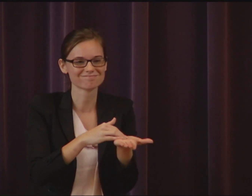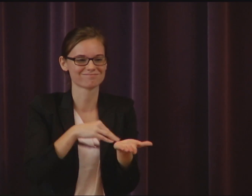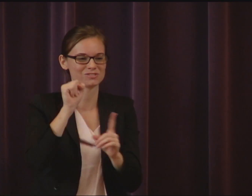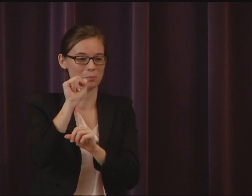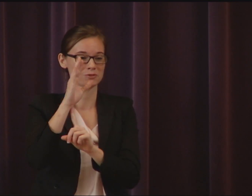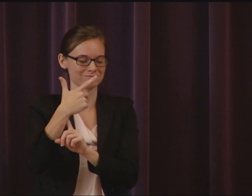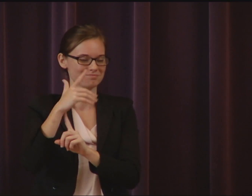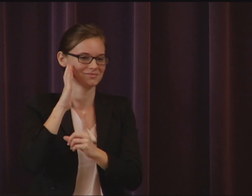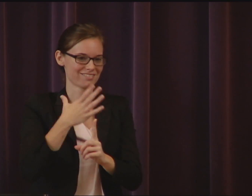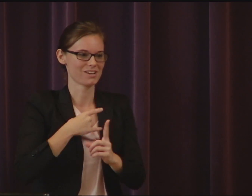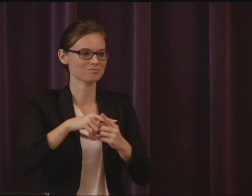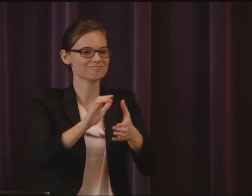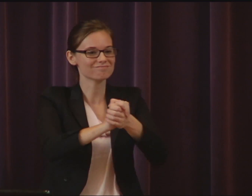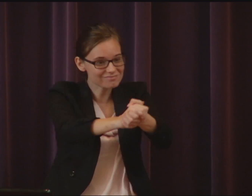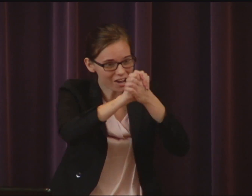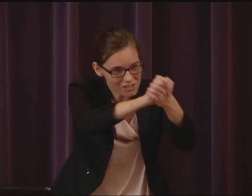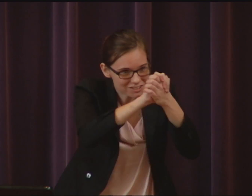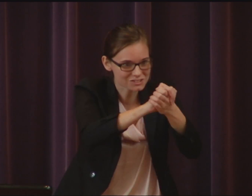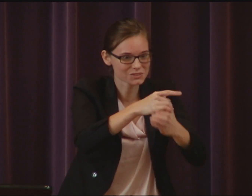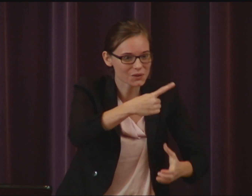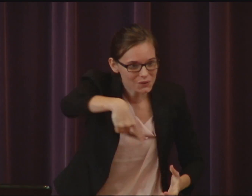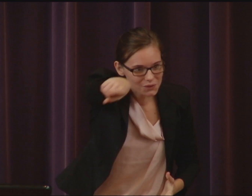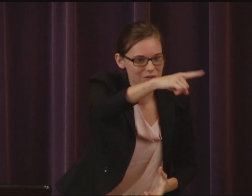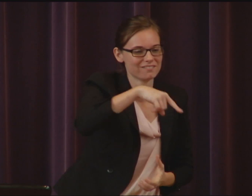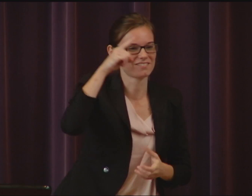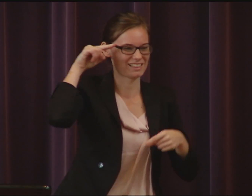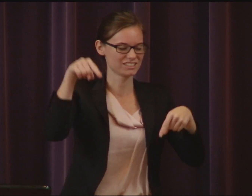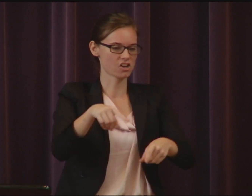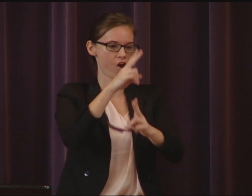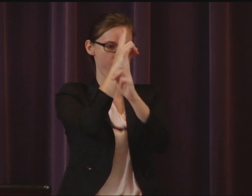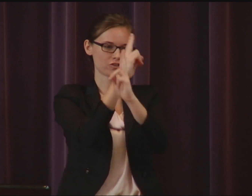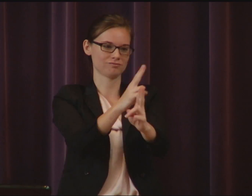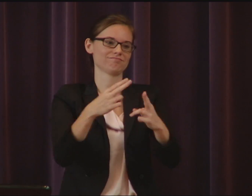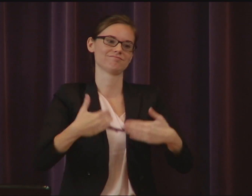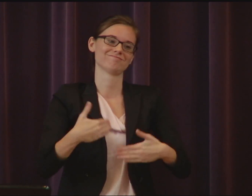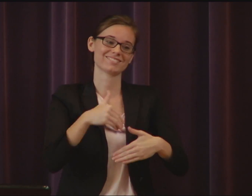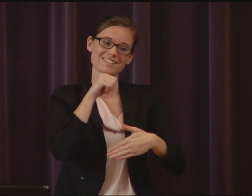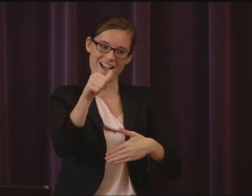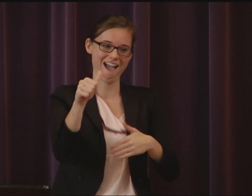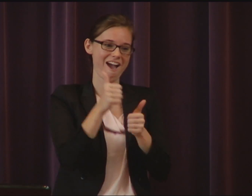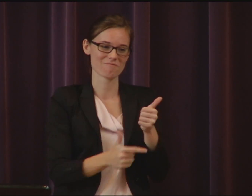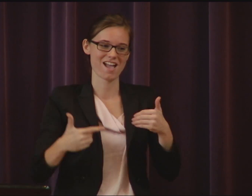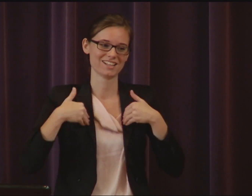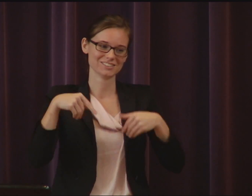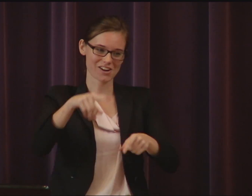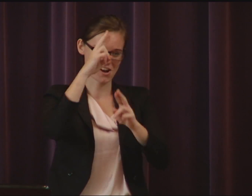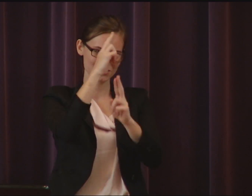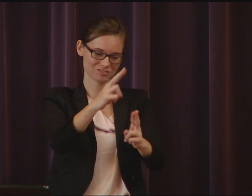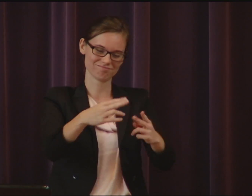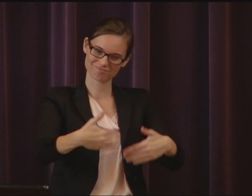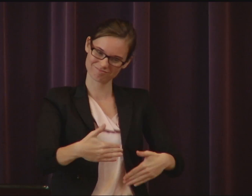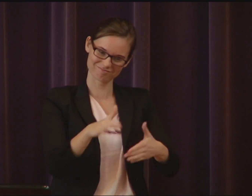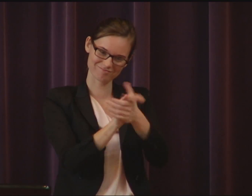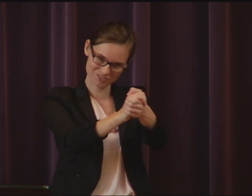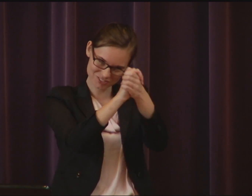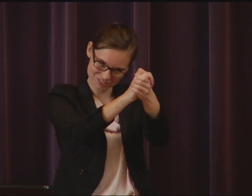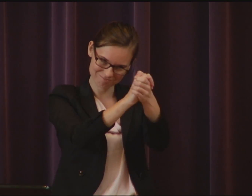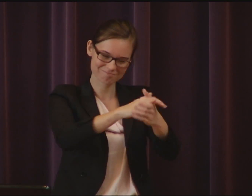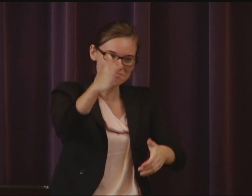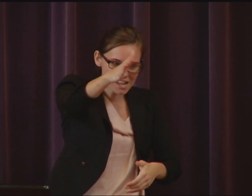future. And again, the student body government would like to congratulate you for this great honor.